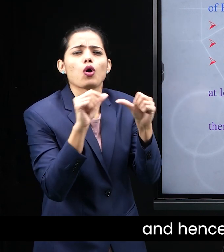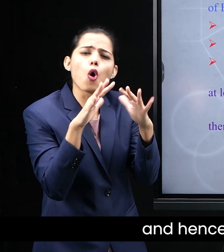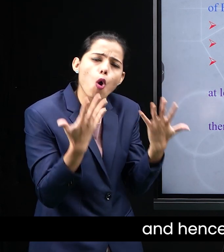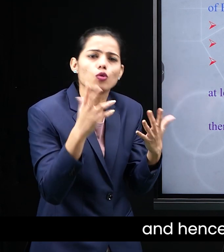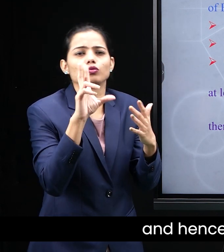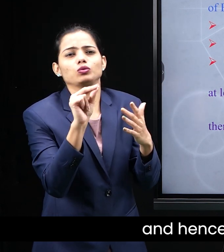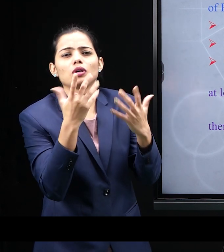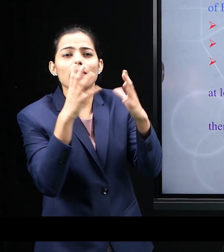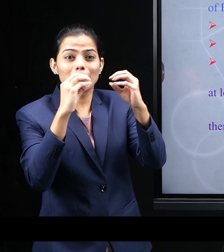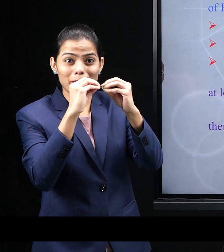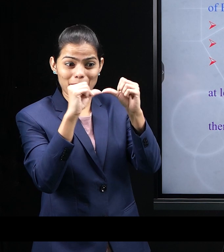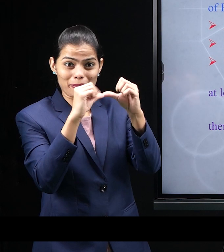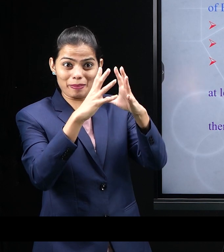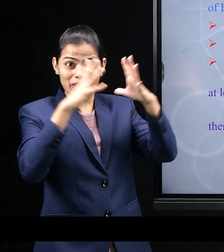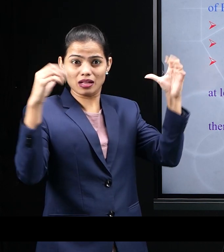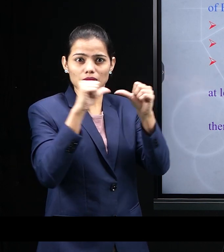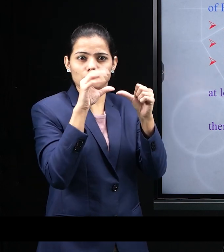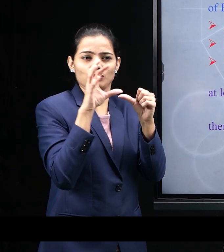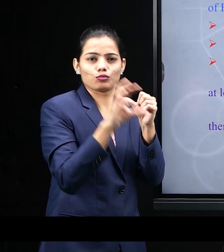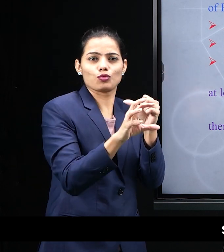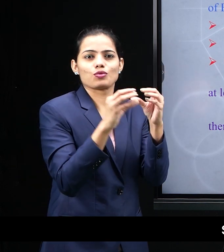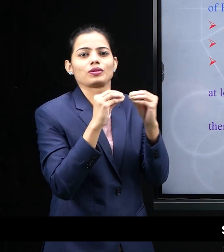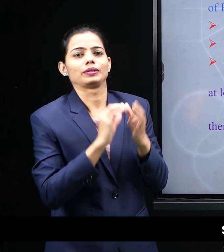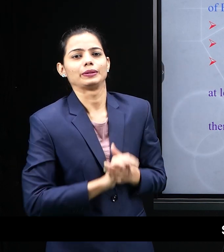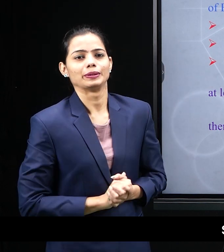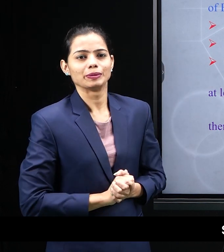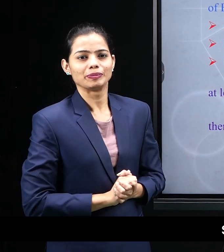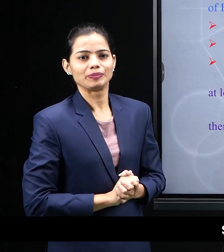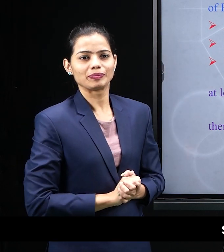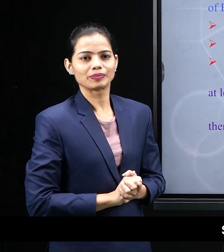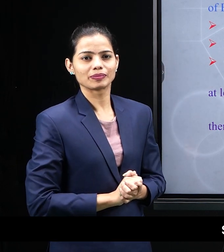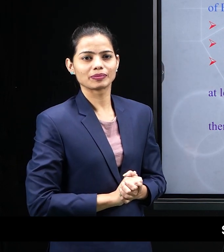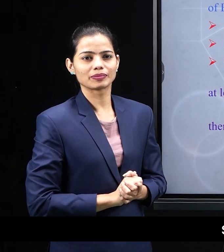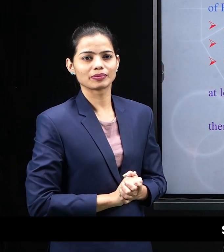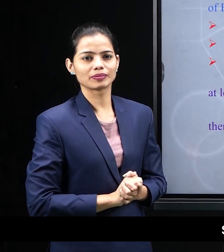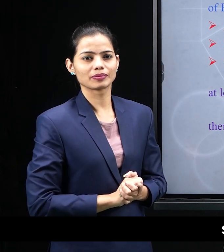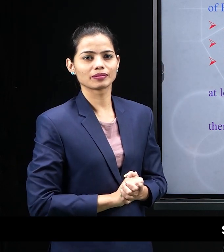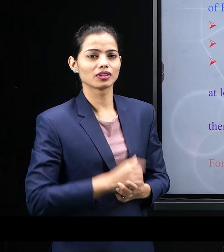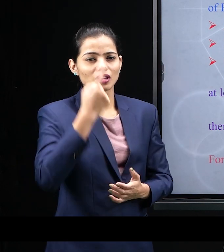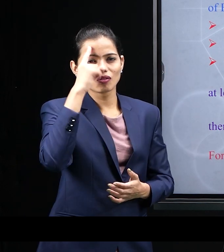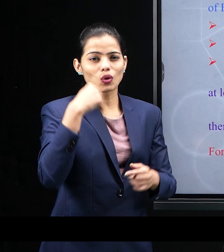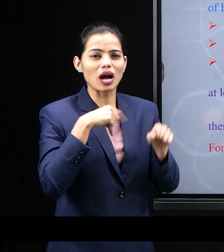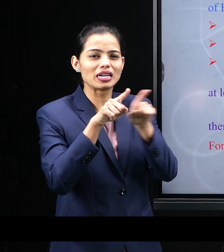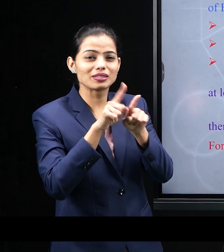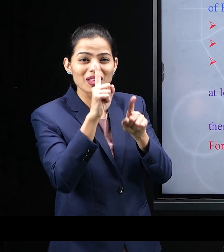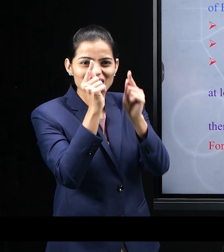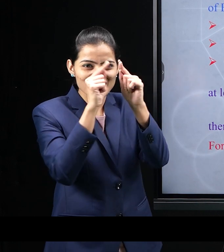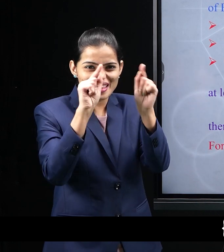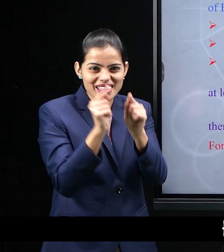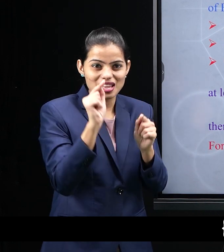in A that cannot be in B. So, A is not a subset of B. For example,